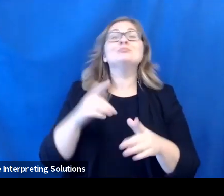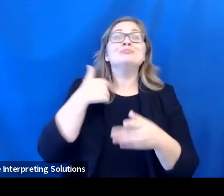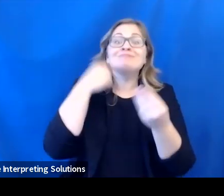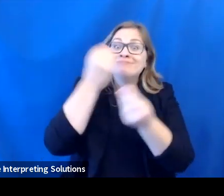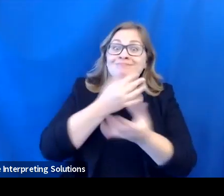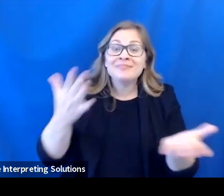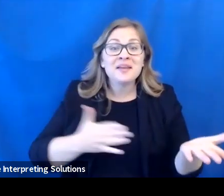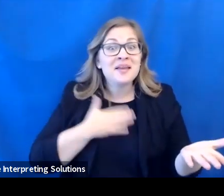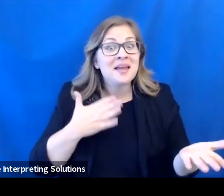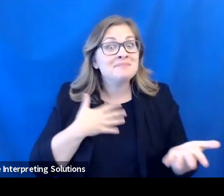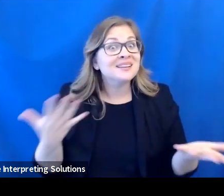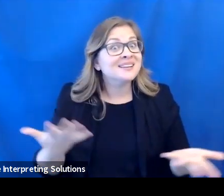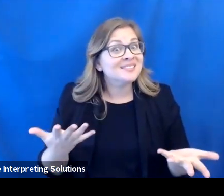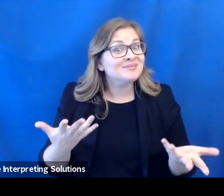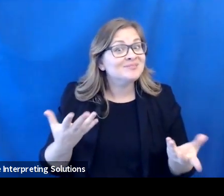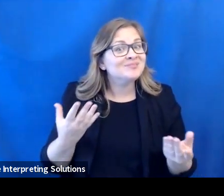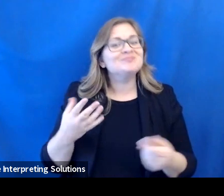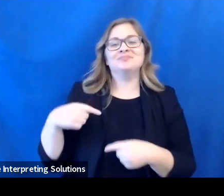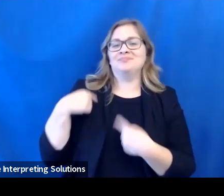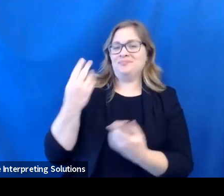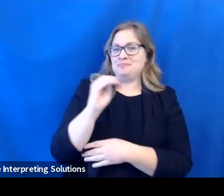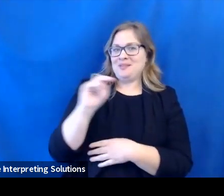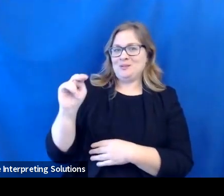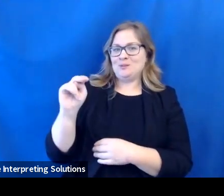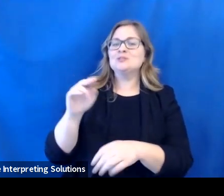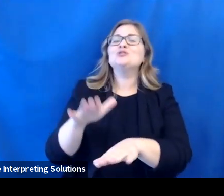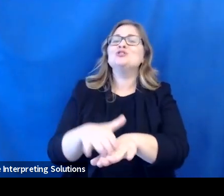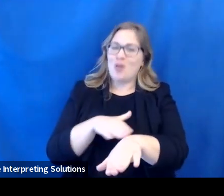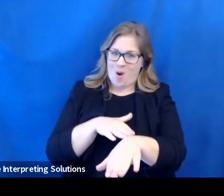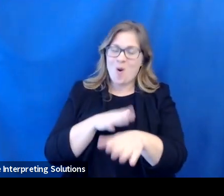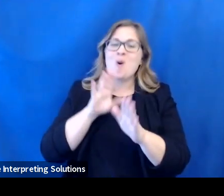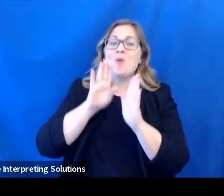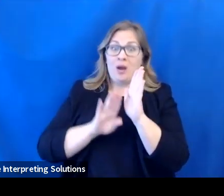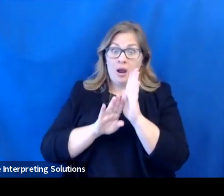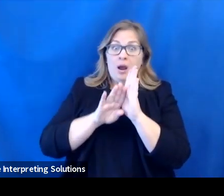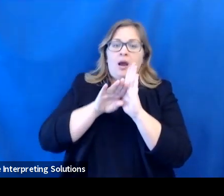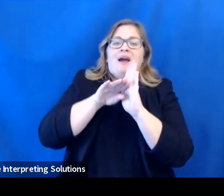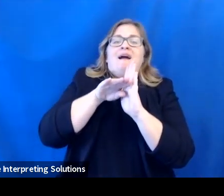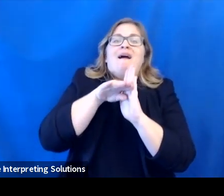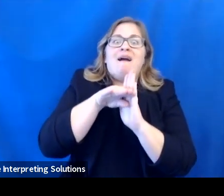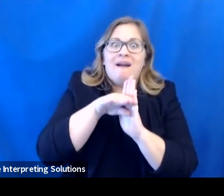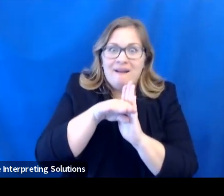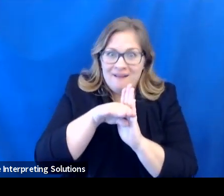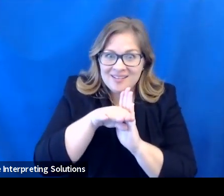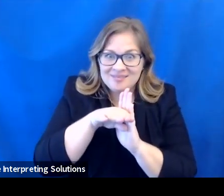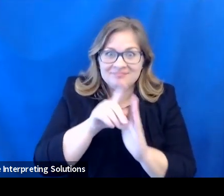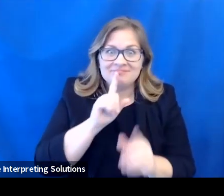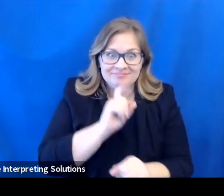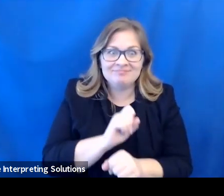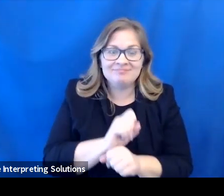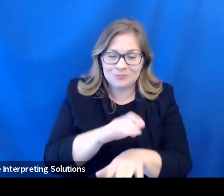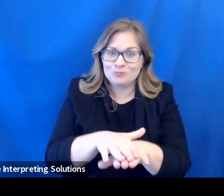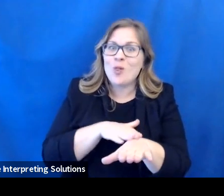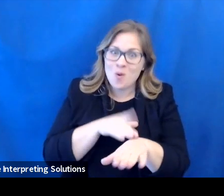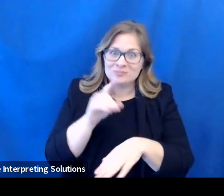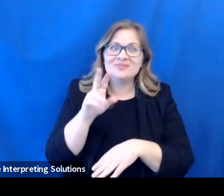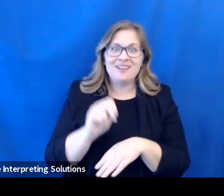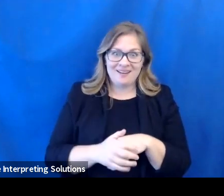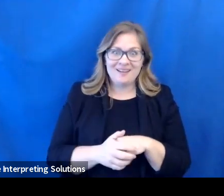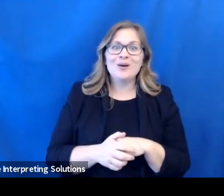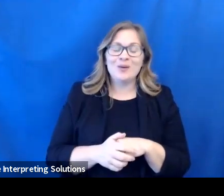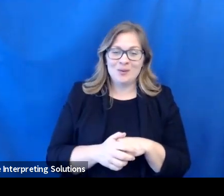is seeing a slower rate of doubling than we might have anticipated at this point. In the first few weeks of March, we were seeing